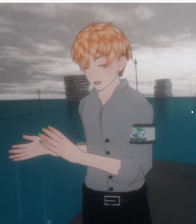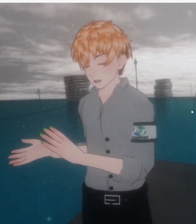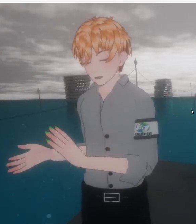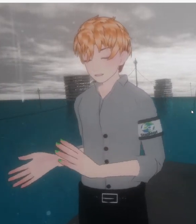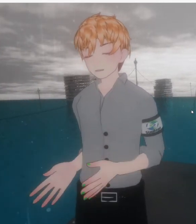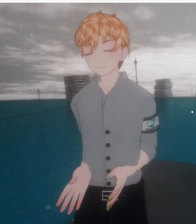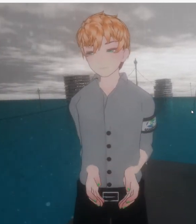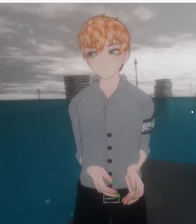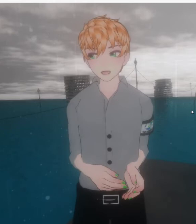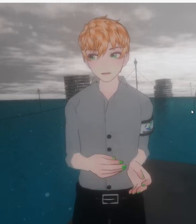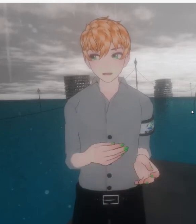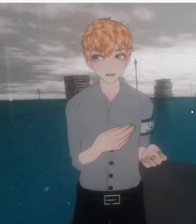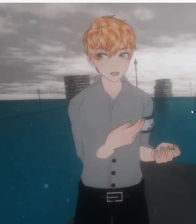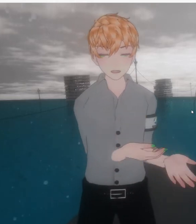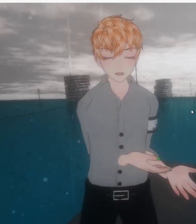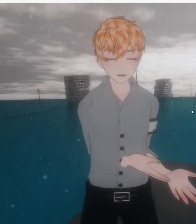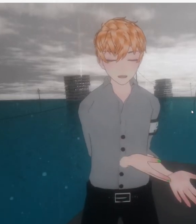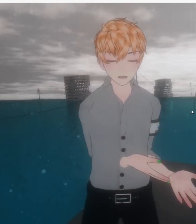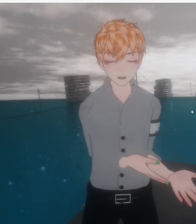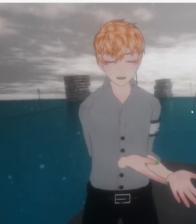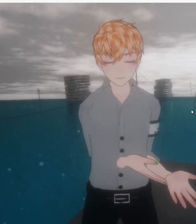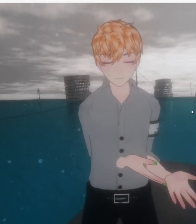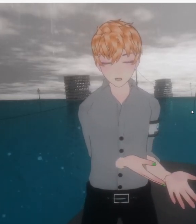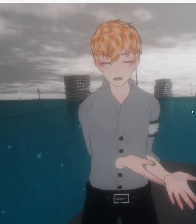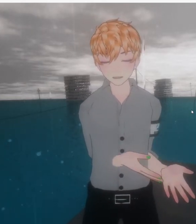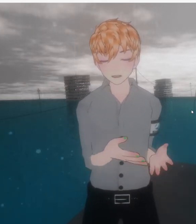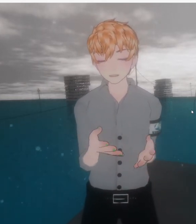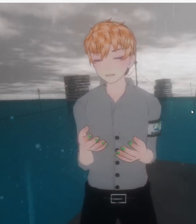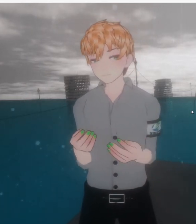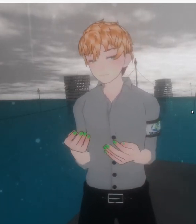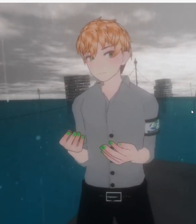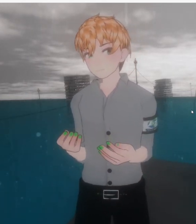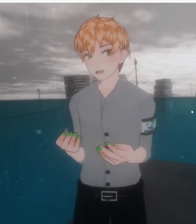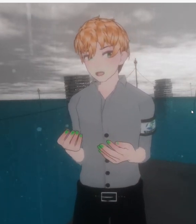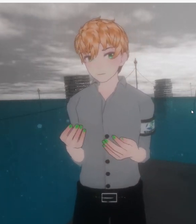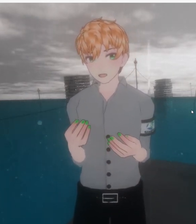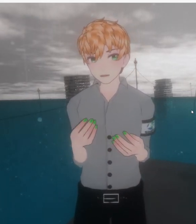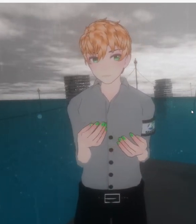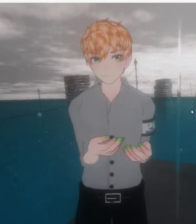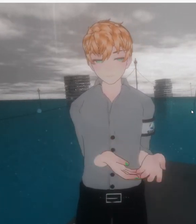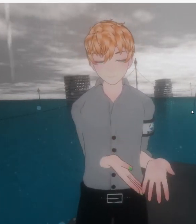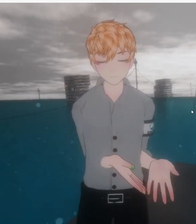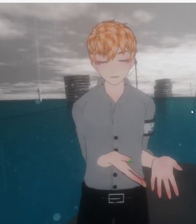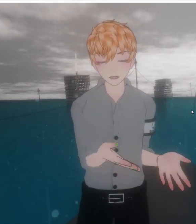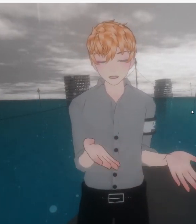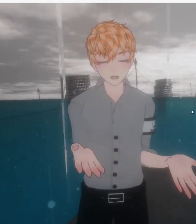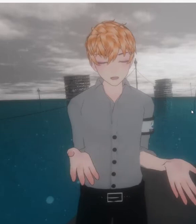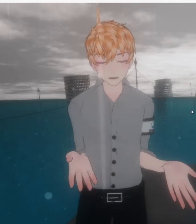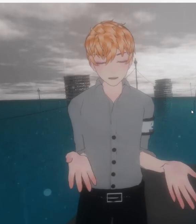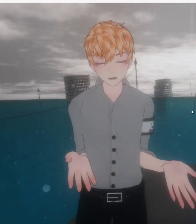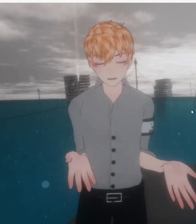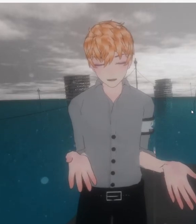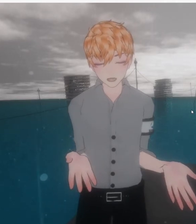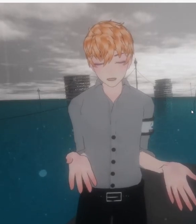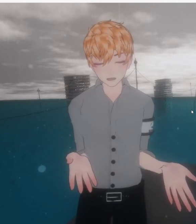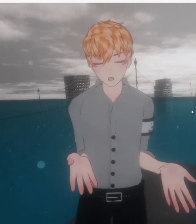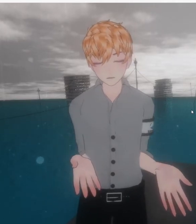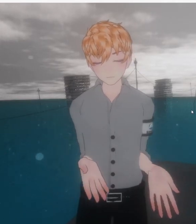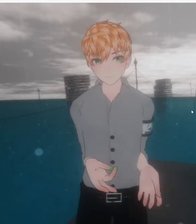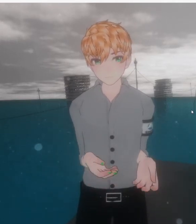topics that could be very meaningful in one sense, like talking about what gives a person value, what